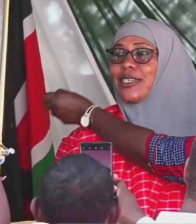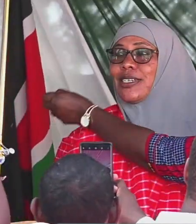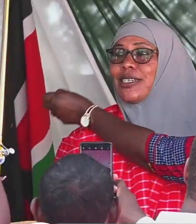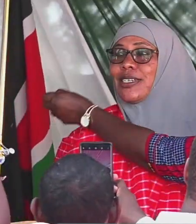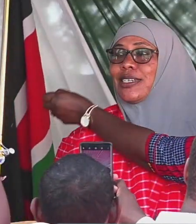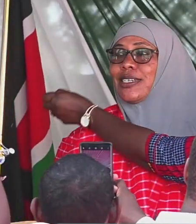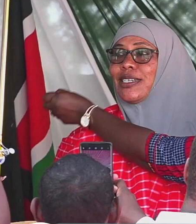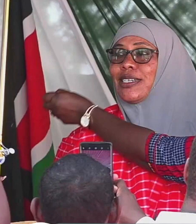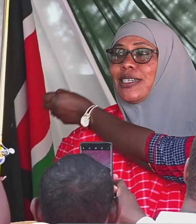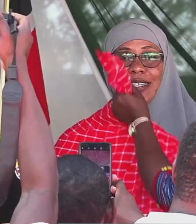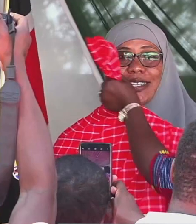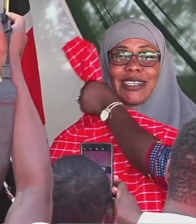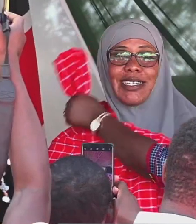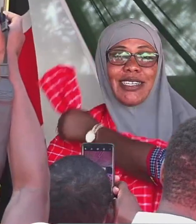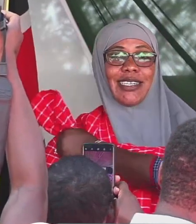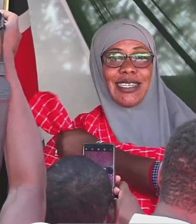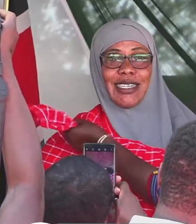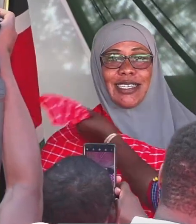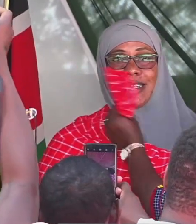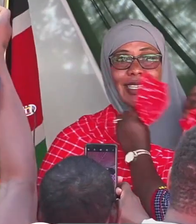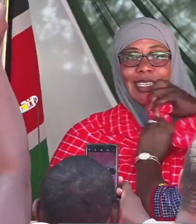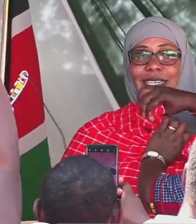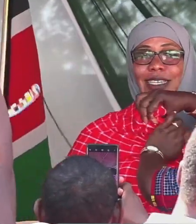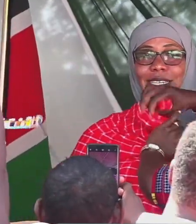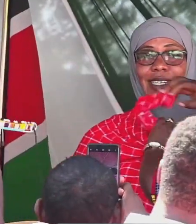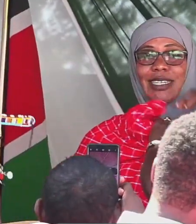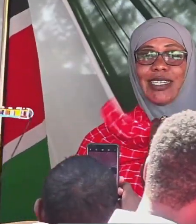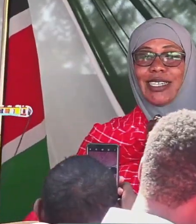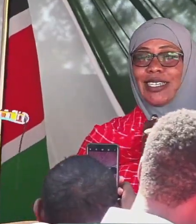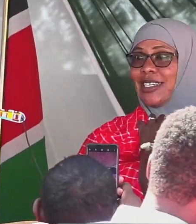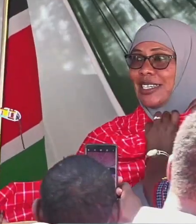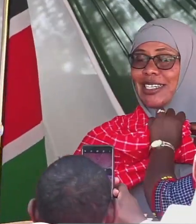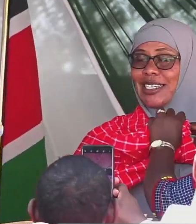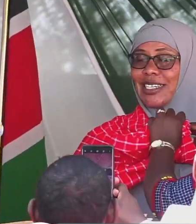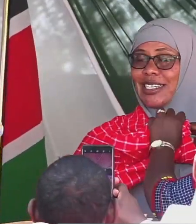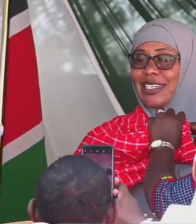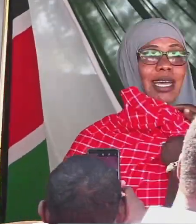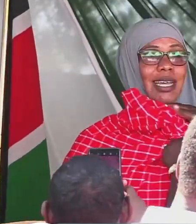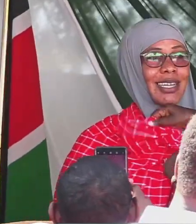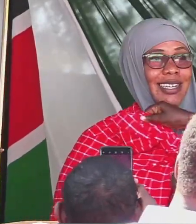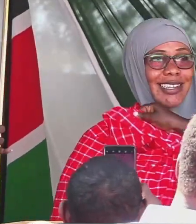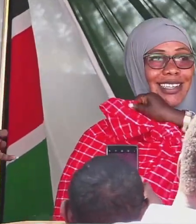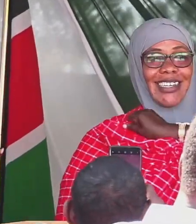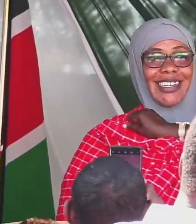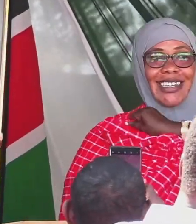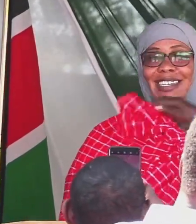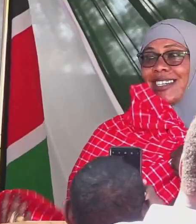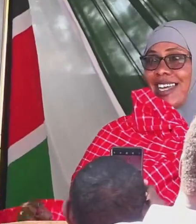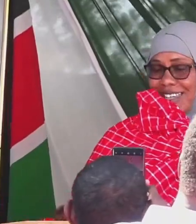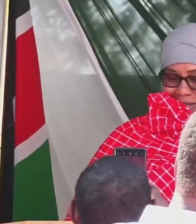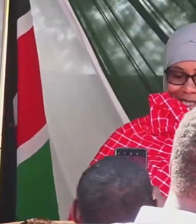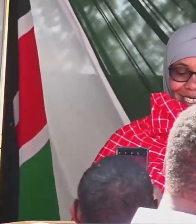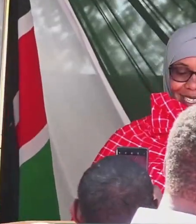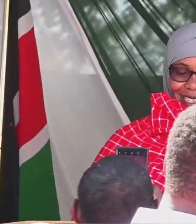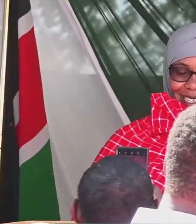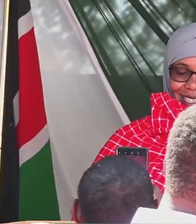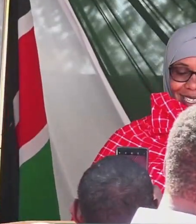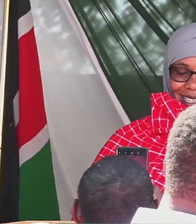Why our first lady is dressing her and crowning her, because tunaenda huko next, so that you give us the same treatment we've given